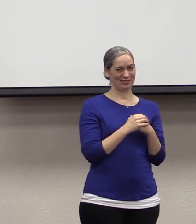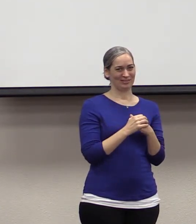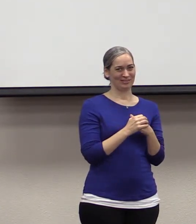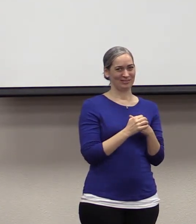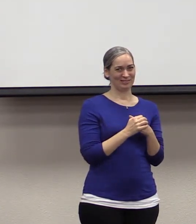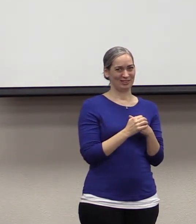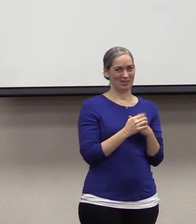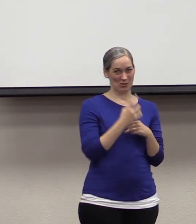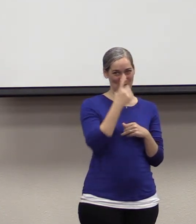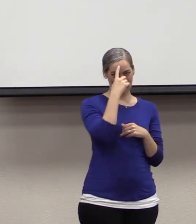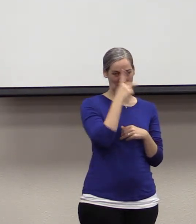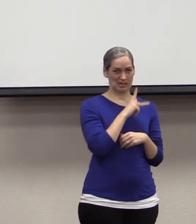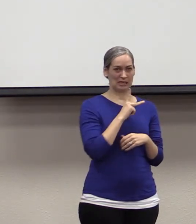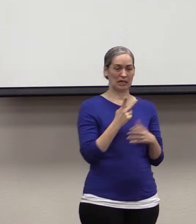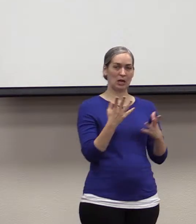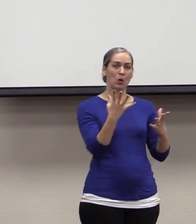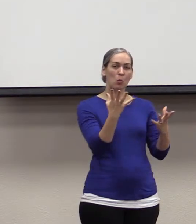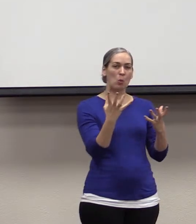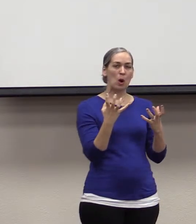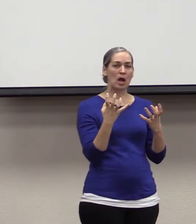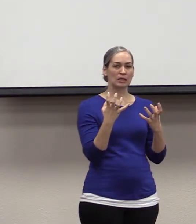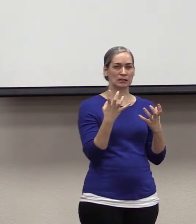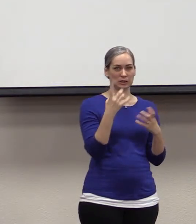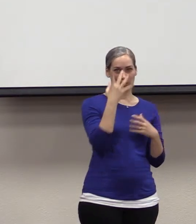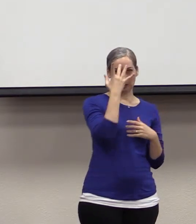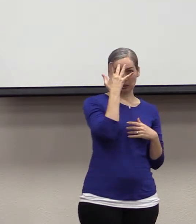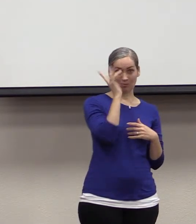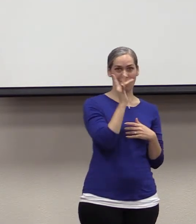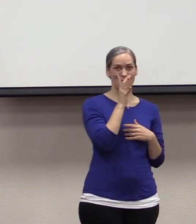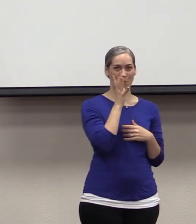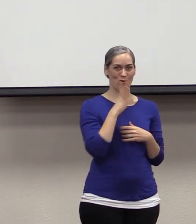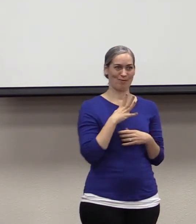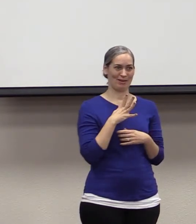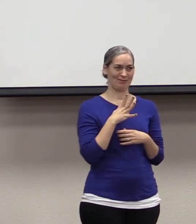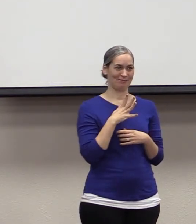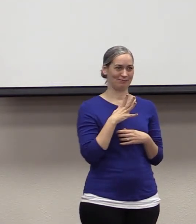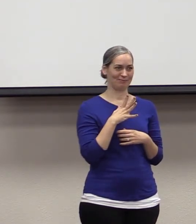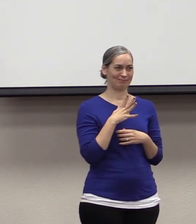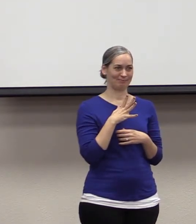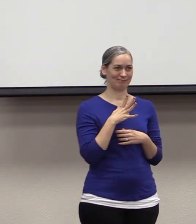You think Xerxes is looking for an intellectual woman?